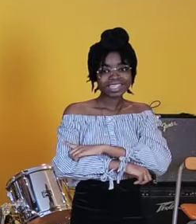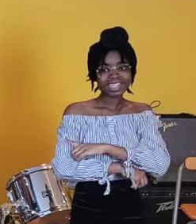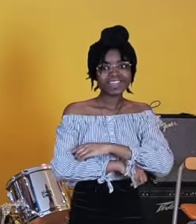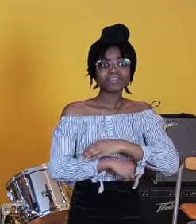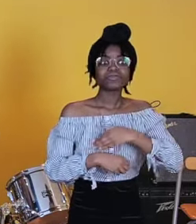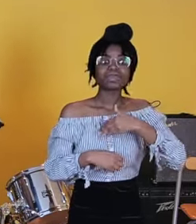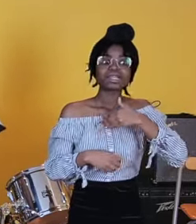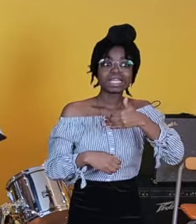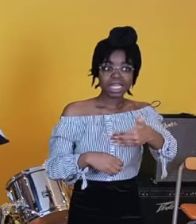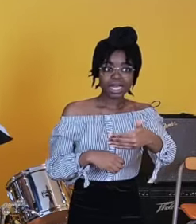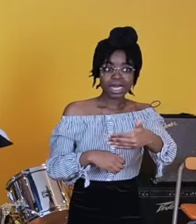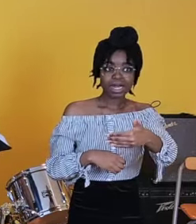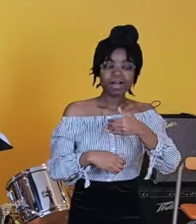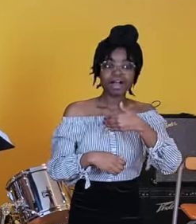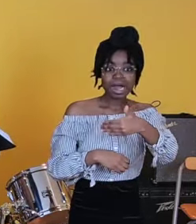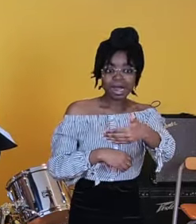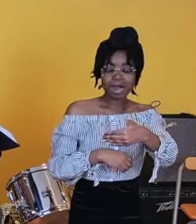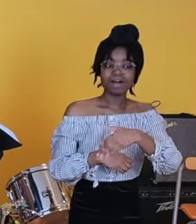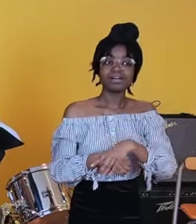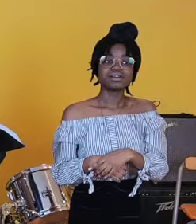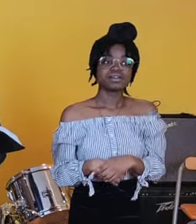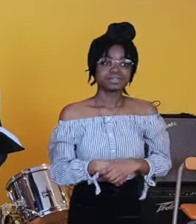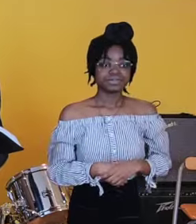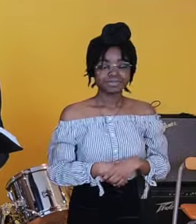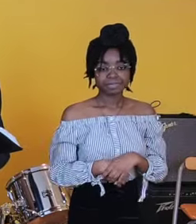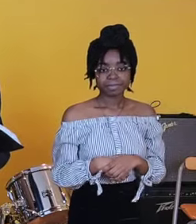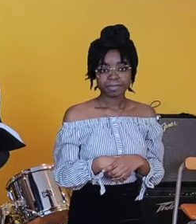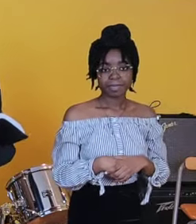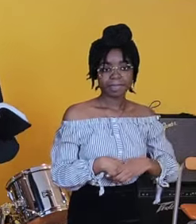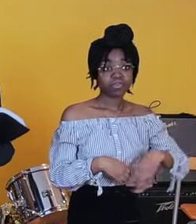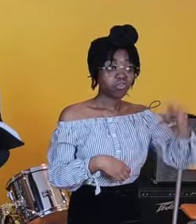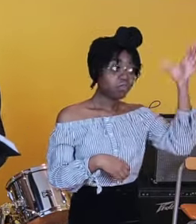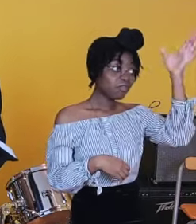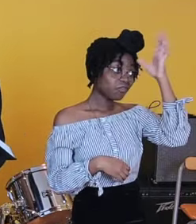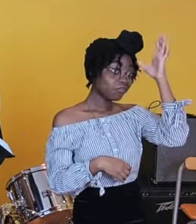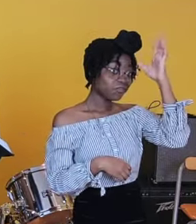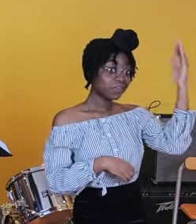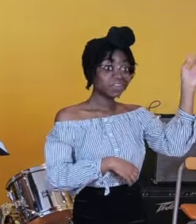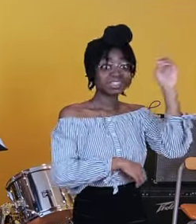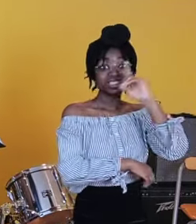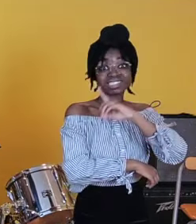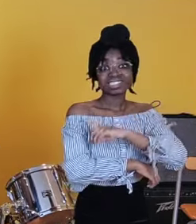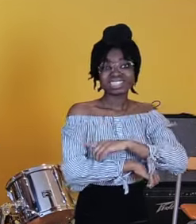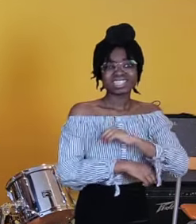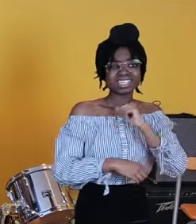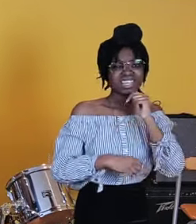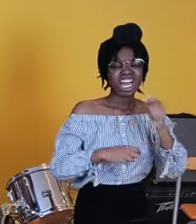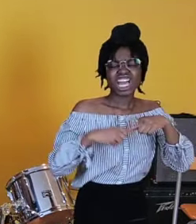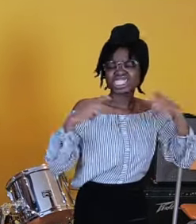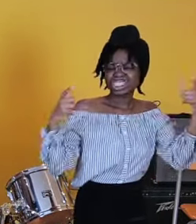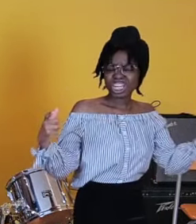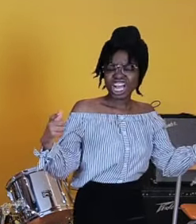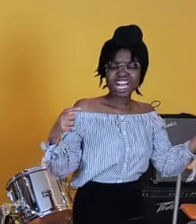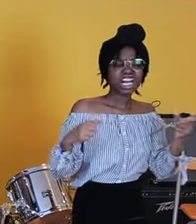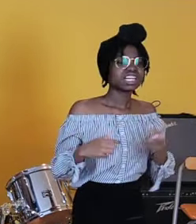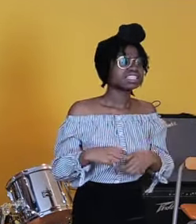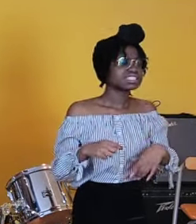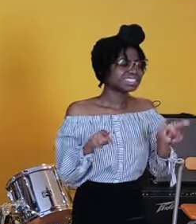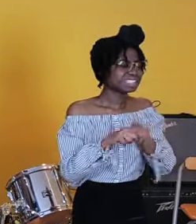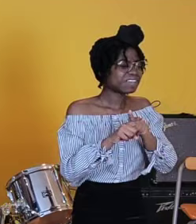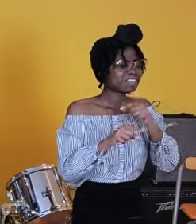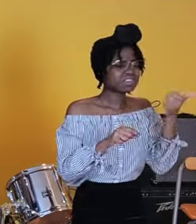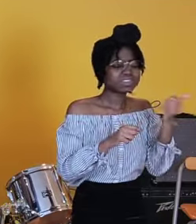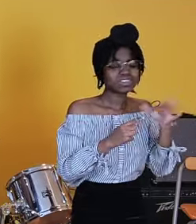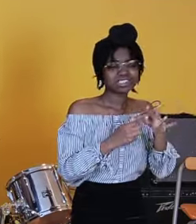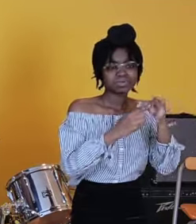that Father's Day is not seen as big as other special days. But we thank God that a